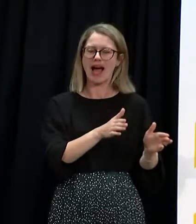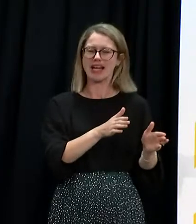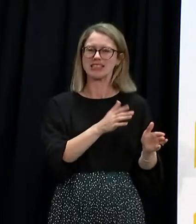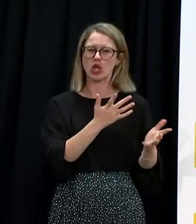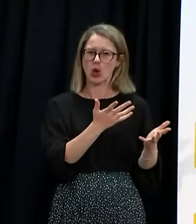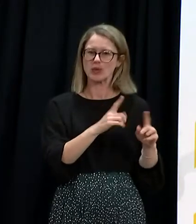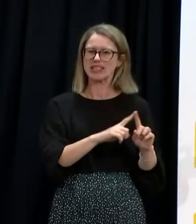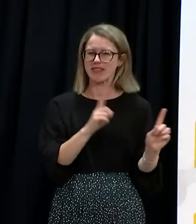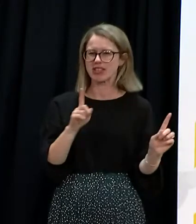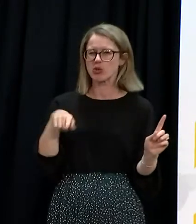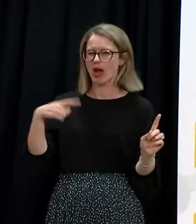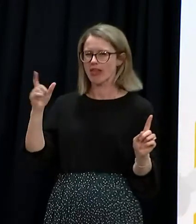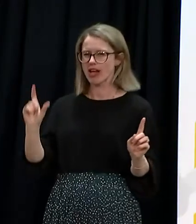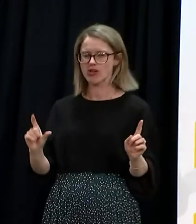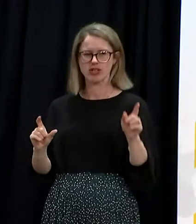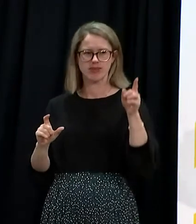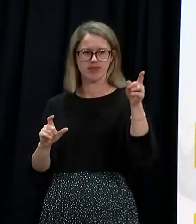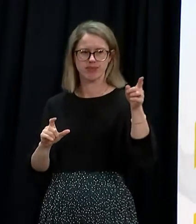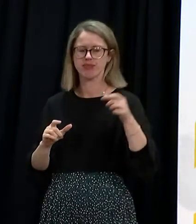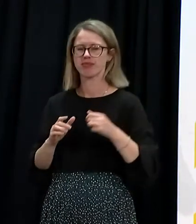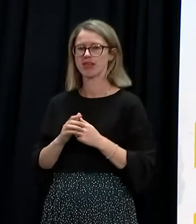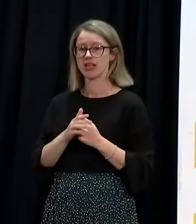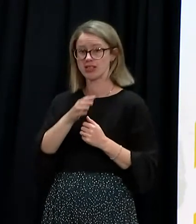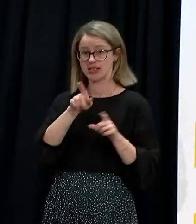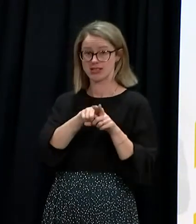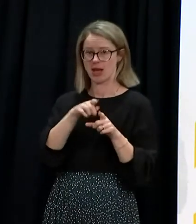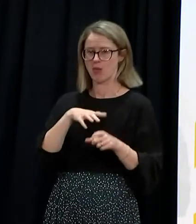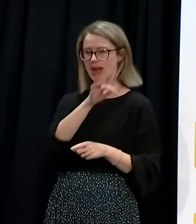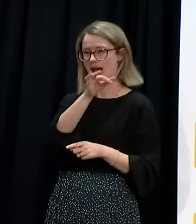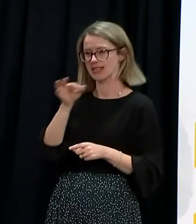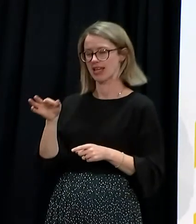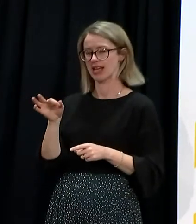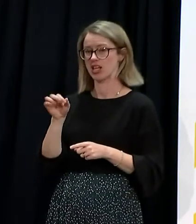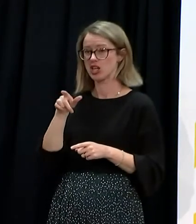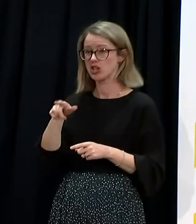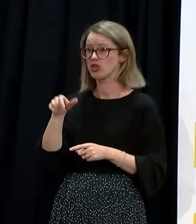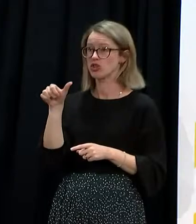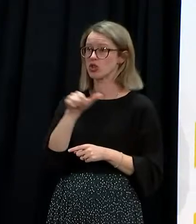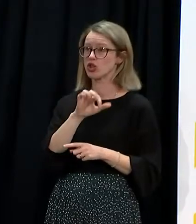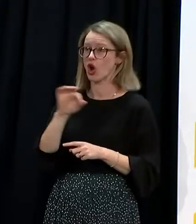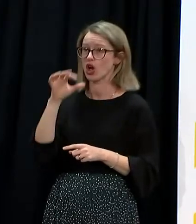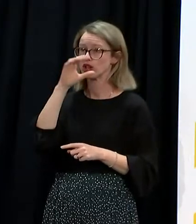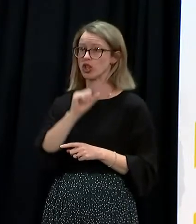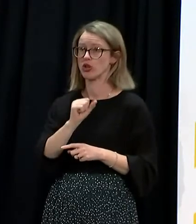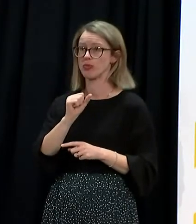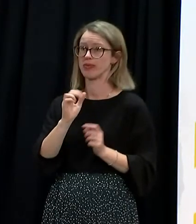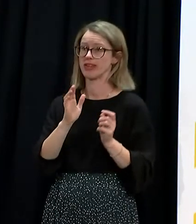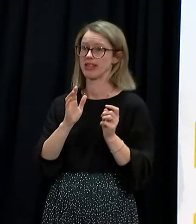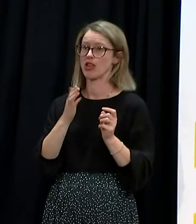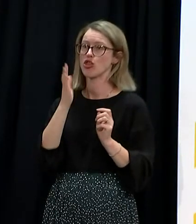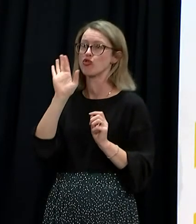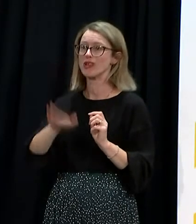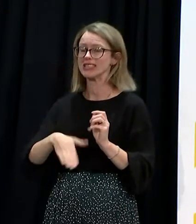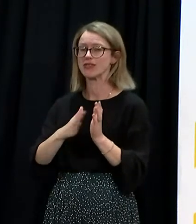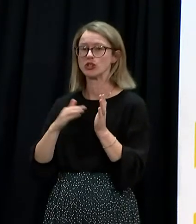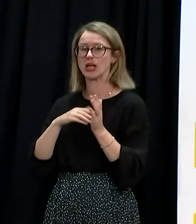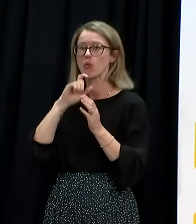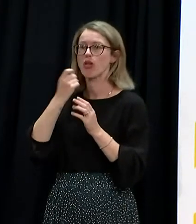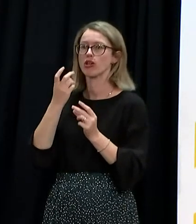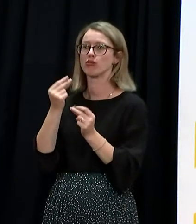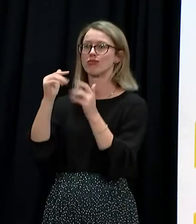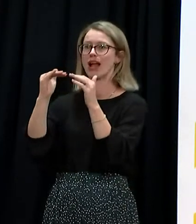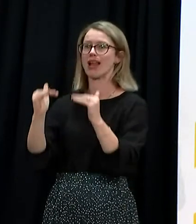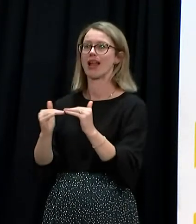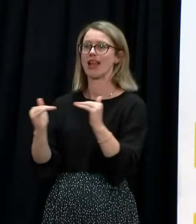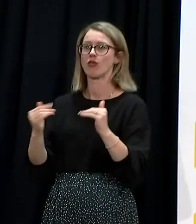area. Then don't just presume that the rest of the country is going to track how it normally would if